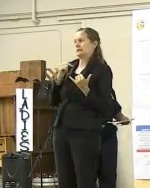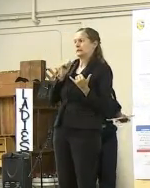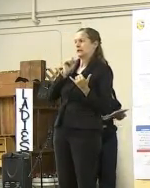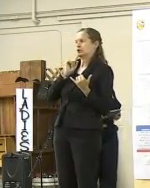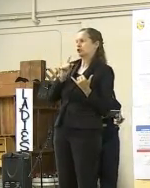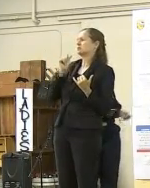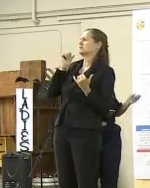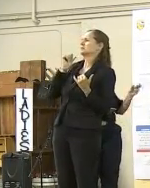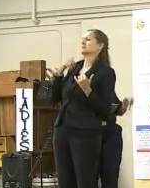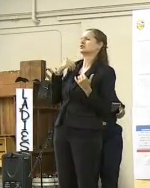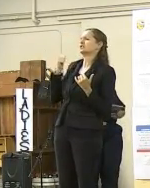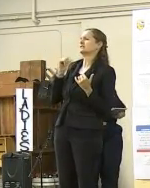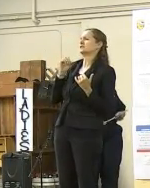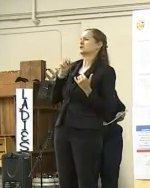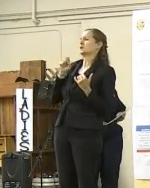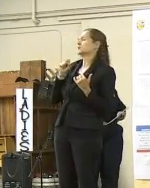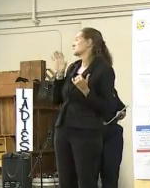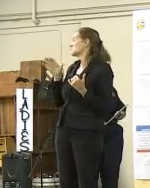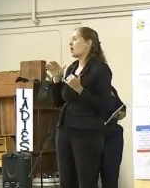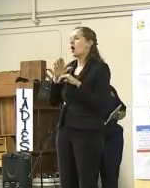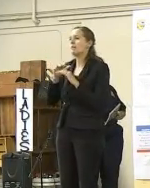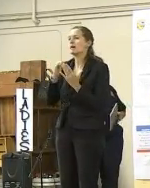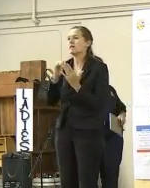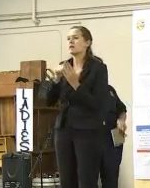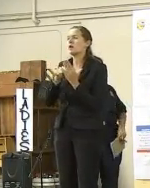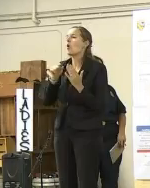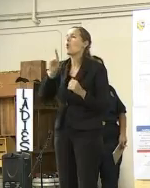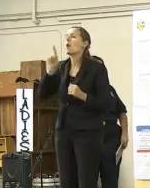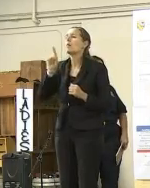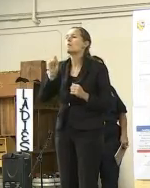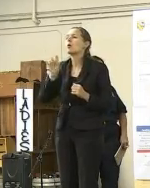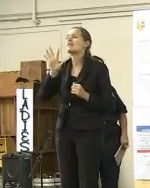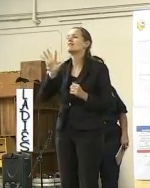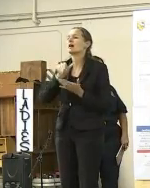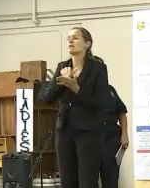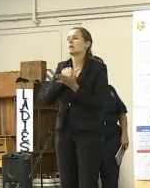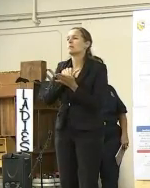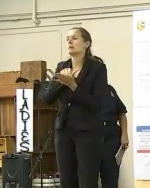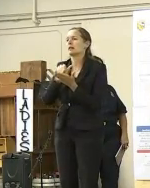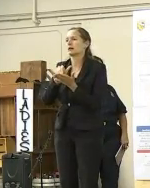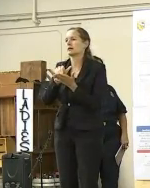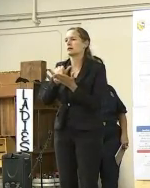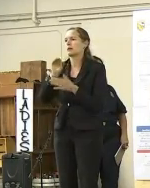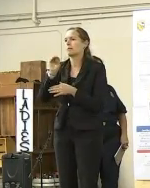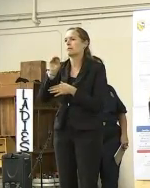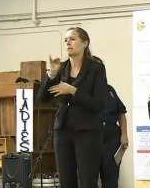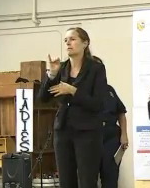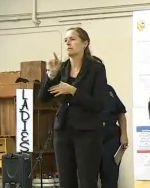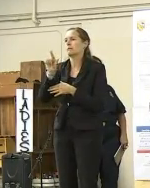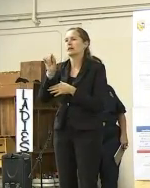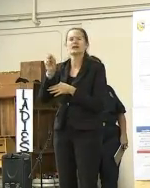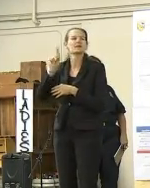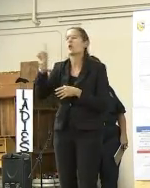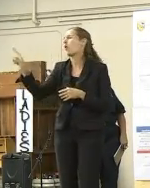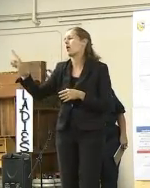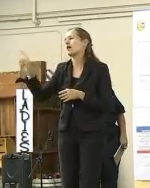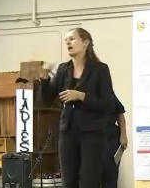top? I'm not sure if we do. It's on my thumb, but 1.5 million. I'm sorry. I think we have. Just 1 second.